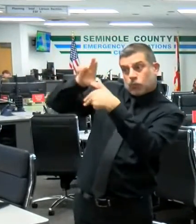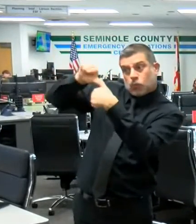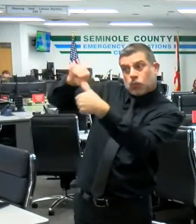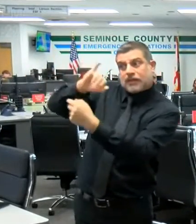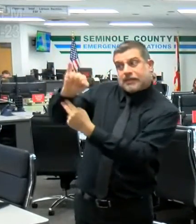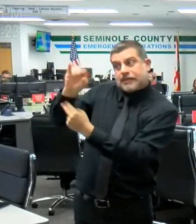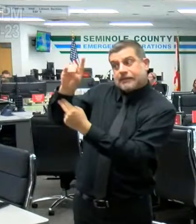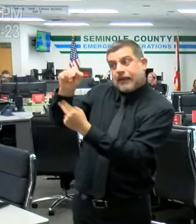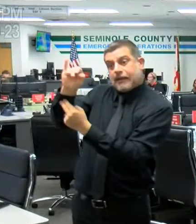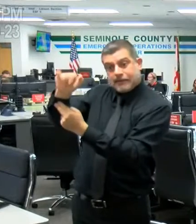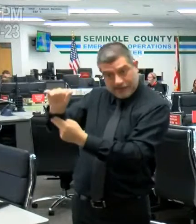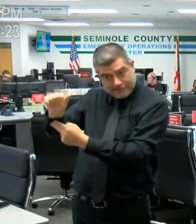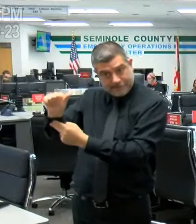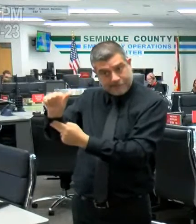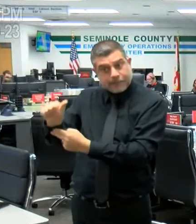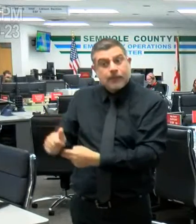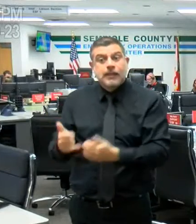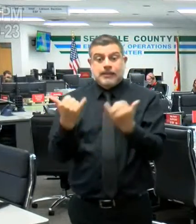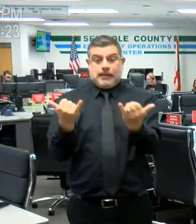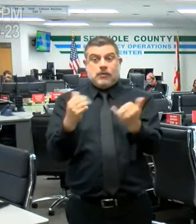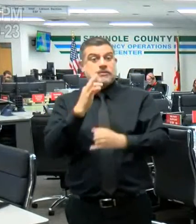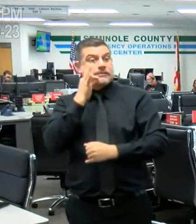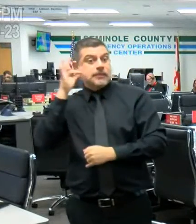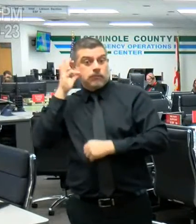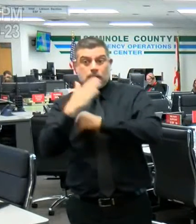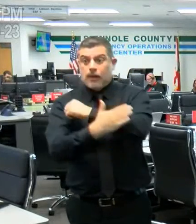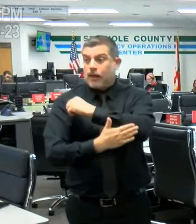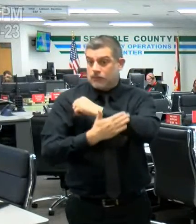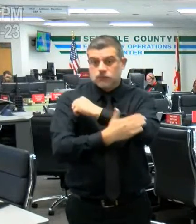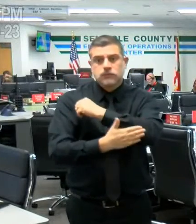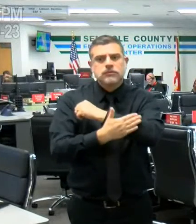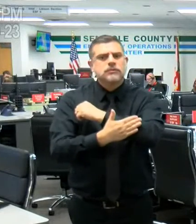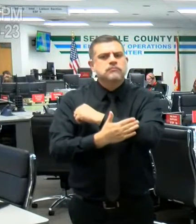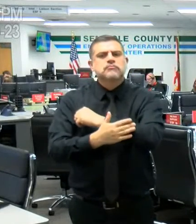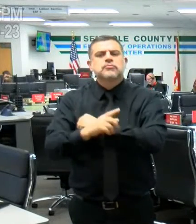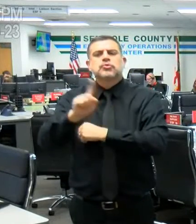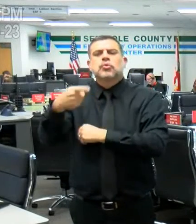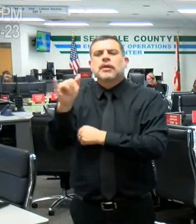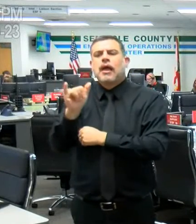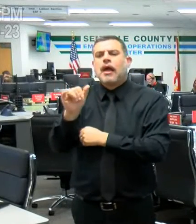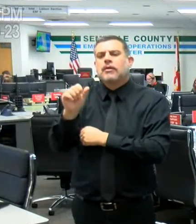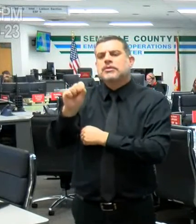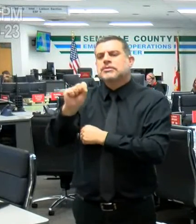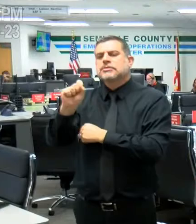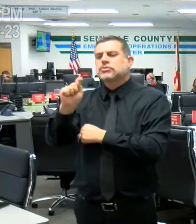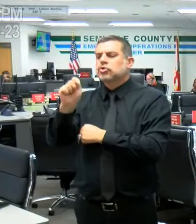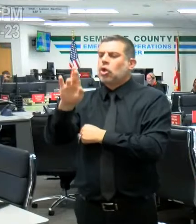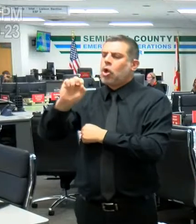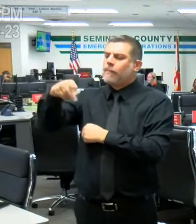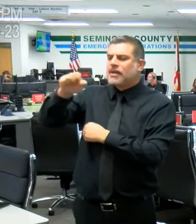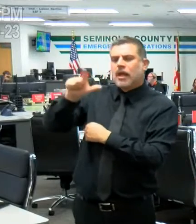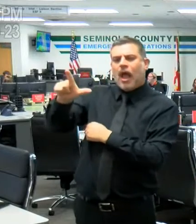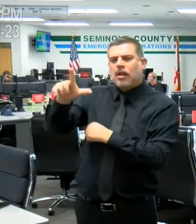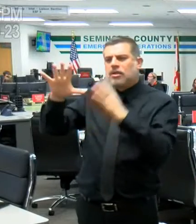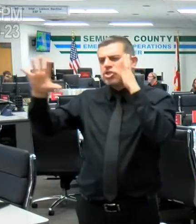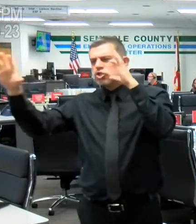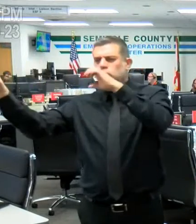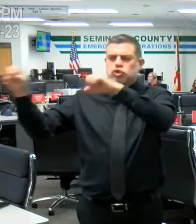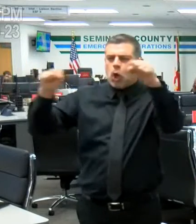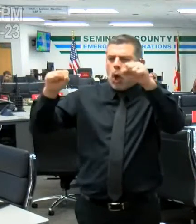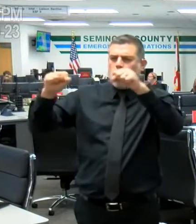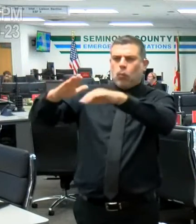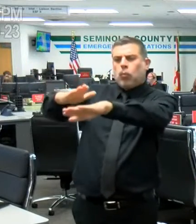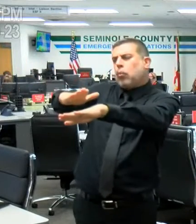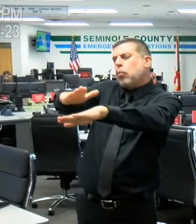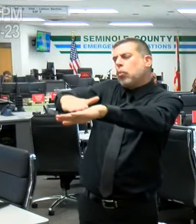the Seminole County is under a tropical storm warning, we are not currently forecasted for a direct hit. But we